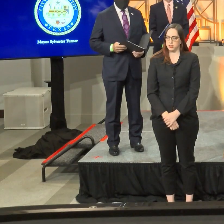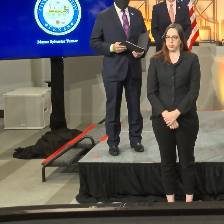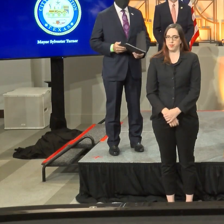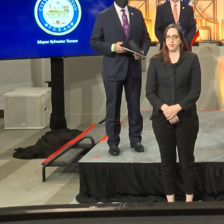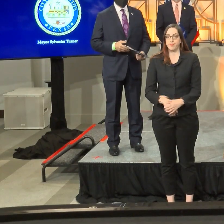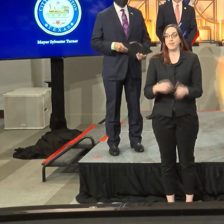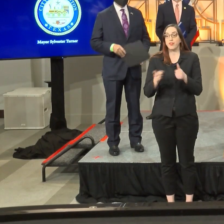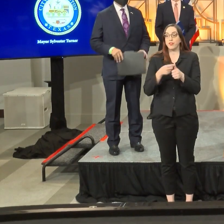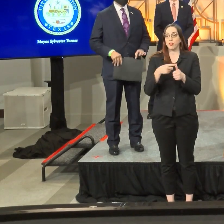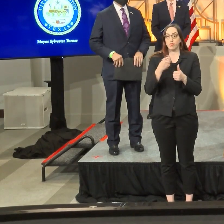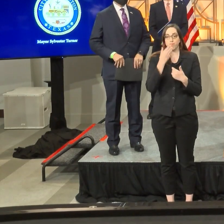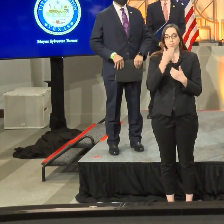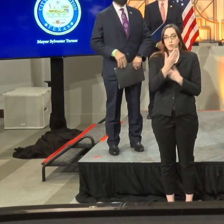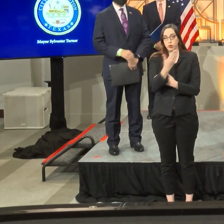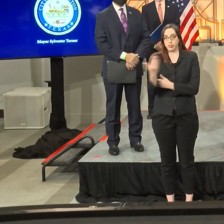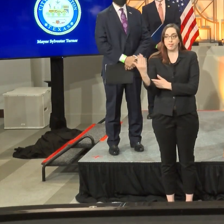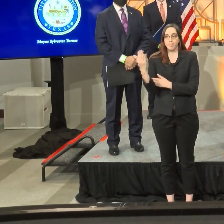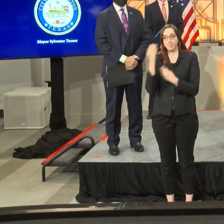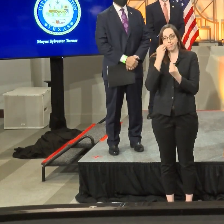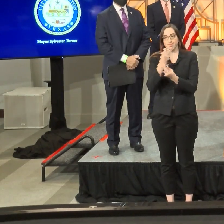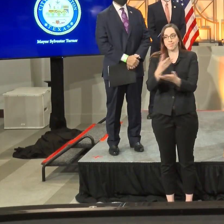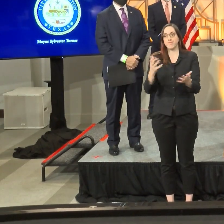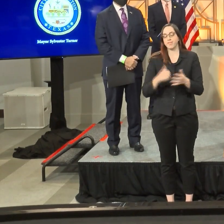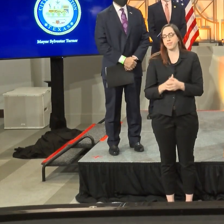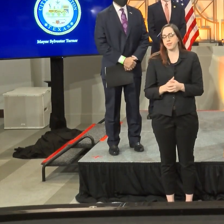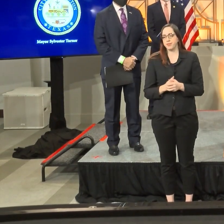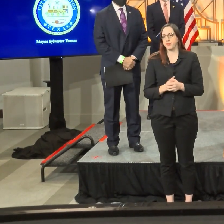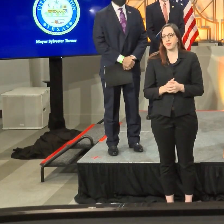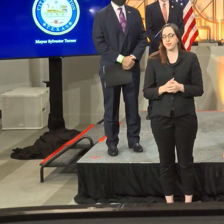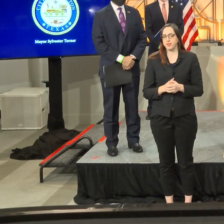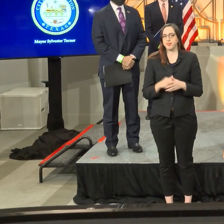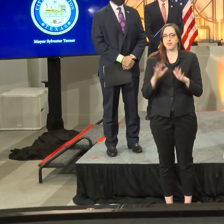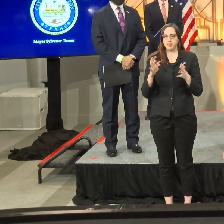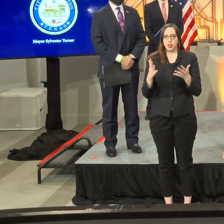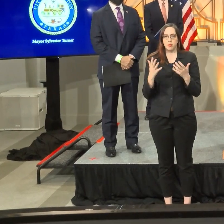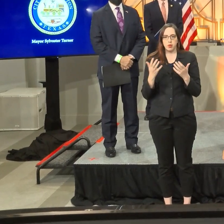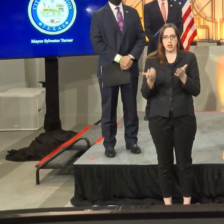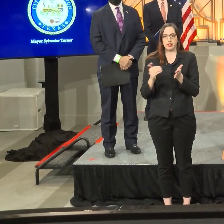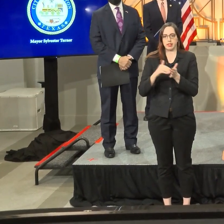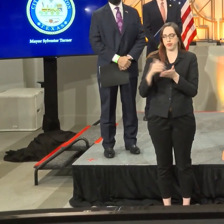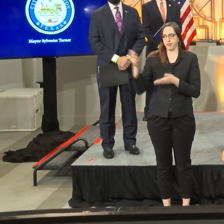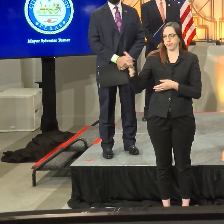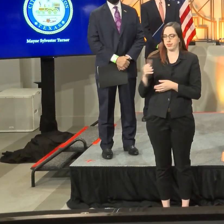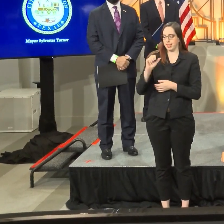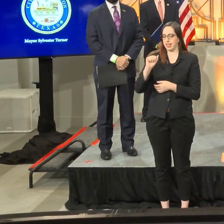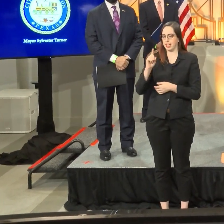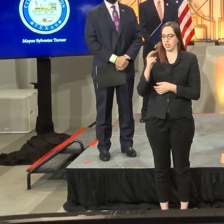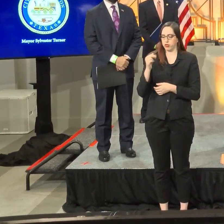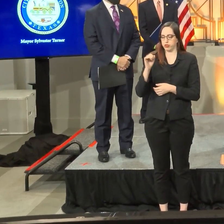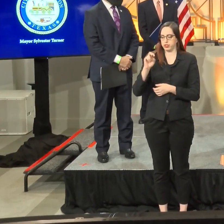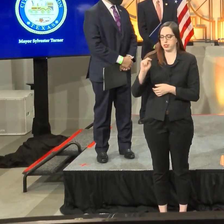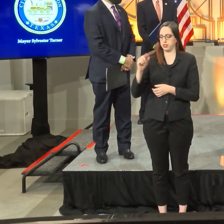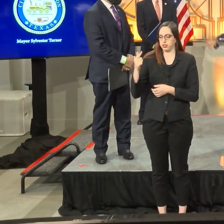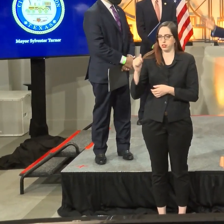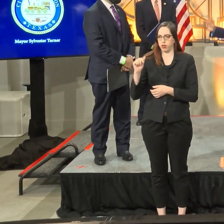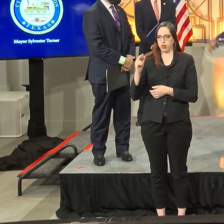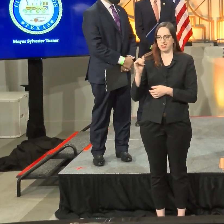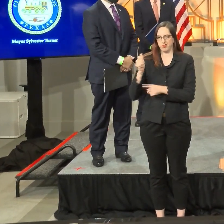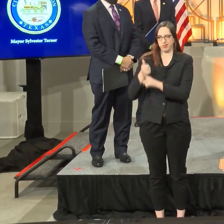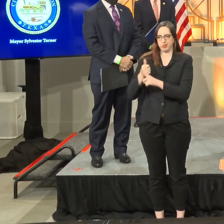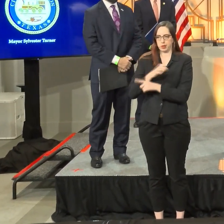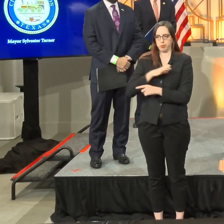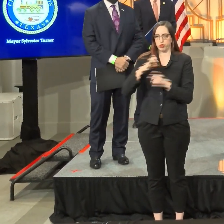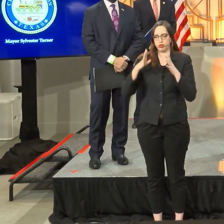Look, let me say good morning to everyone, and I certainly want to again welcome Commissioner Adrian Garcia here. He's